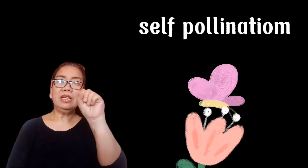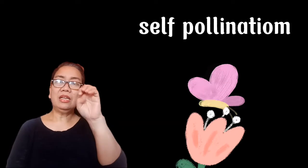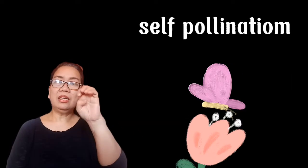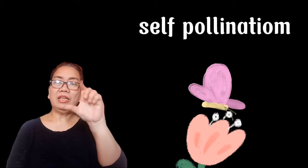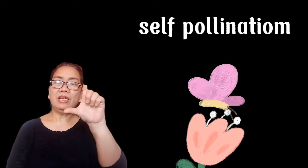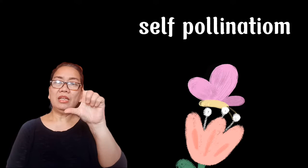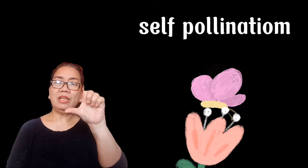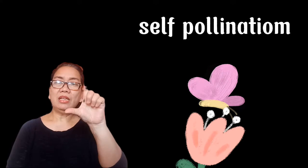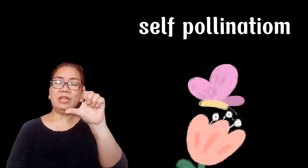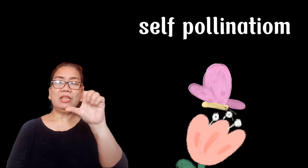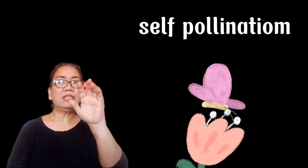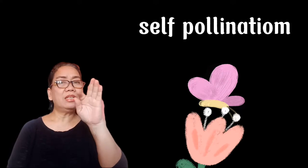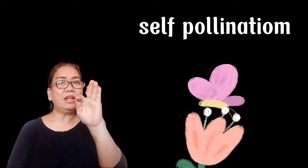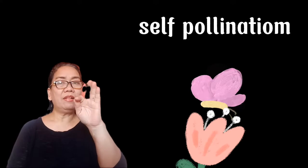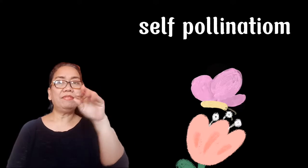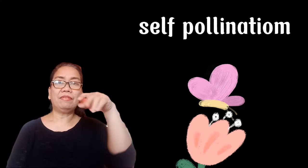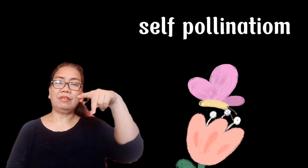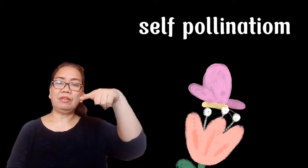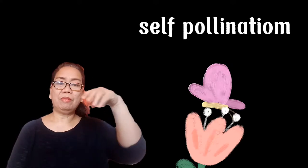In